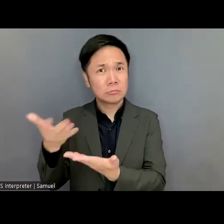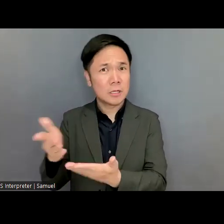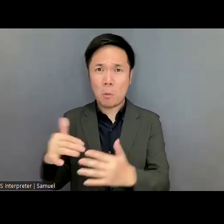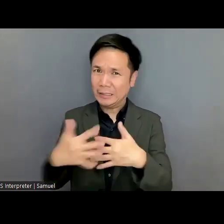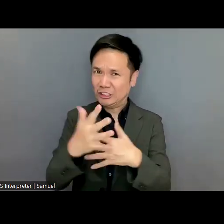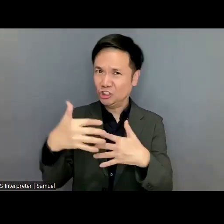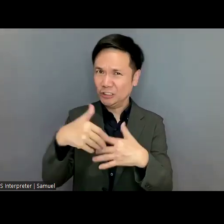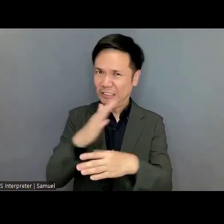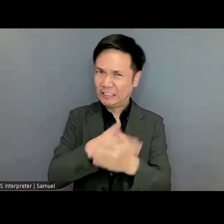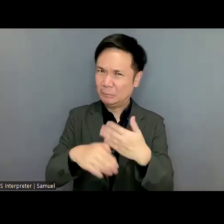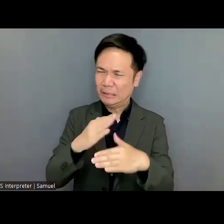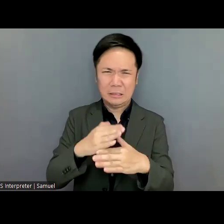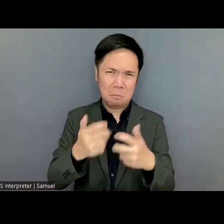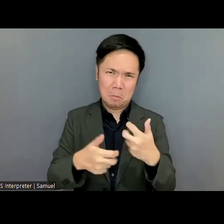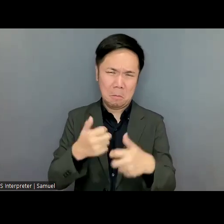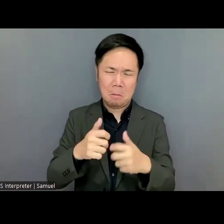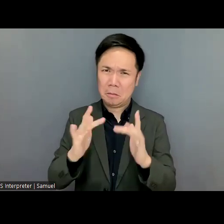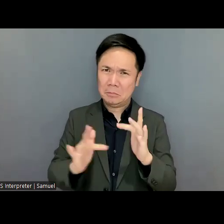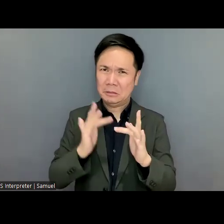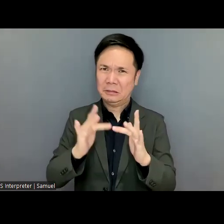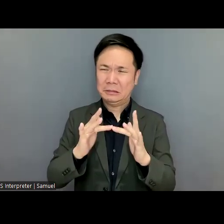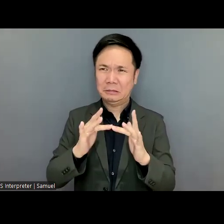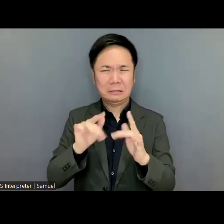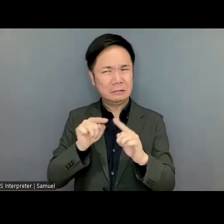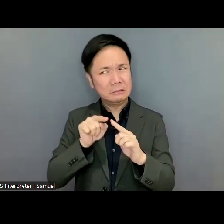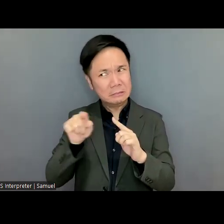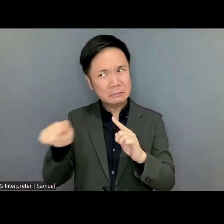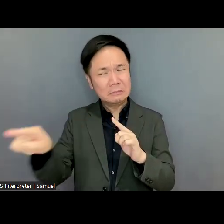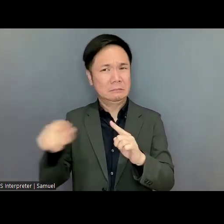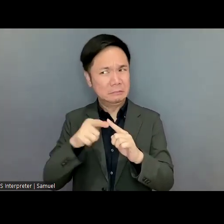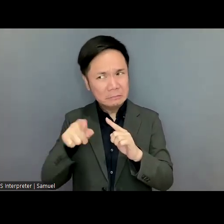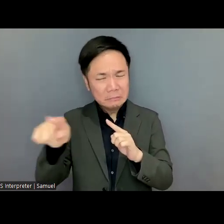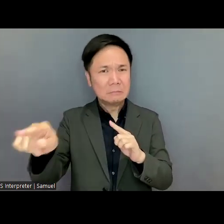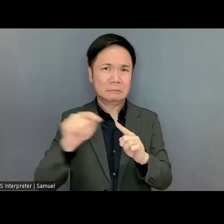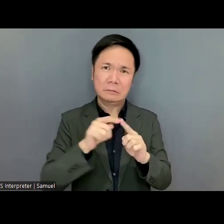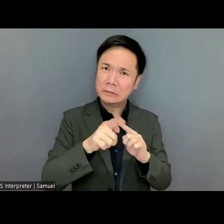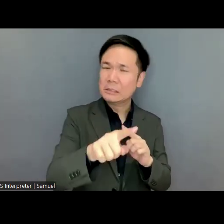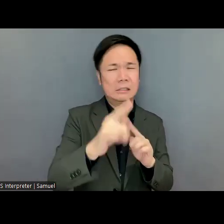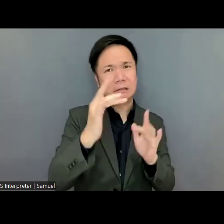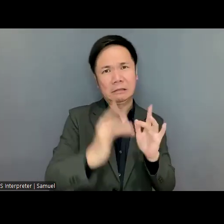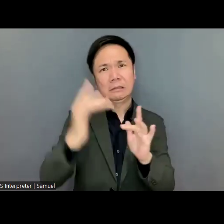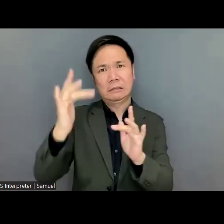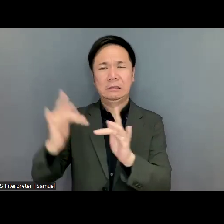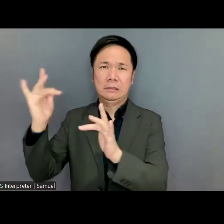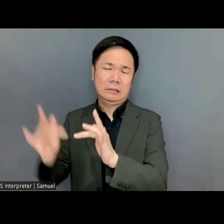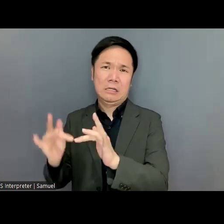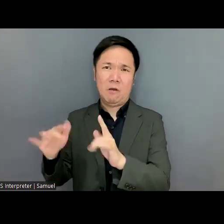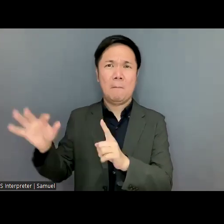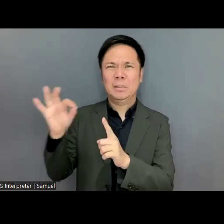with disabilities because the connectivity is not good, especially in rural areas, and especially in the